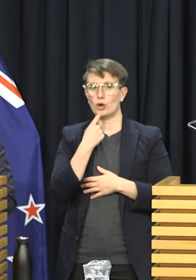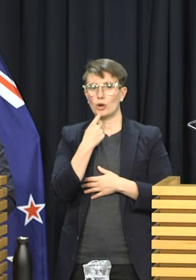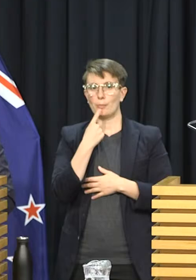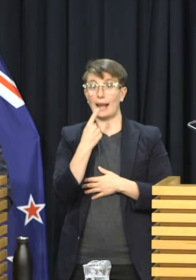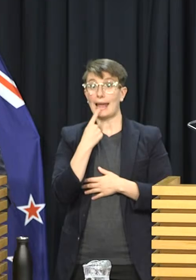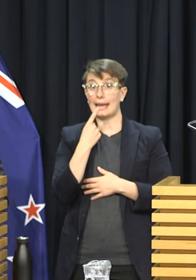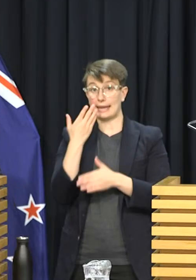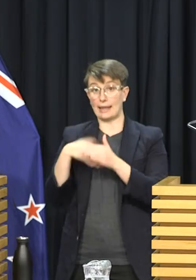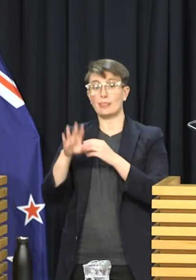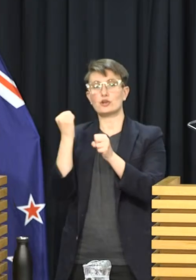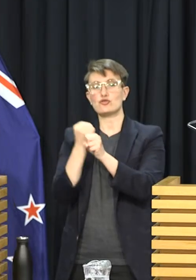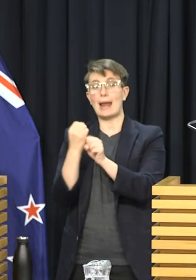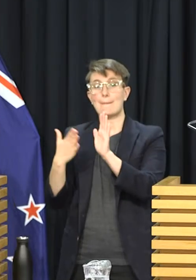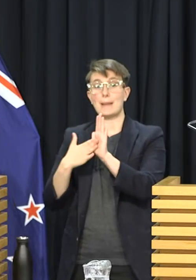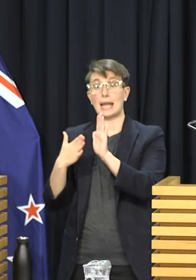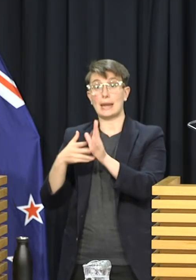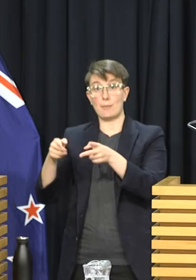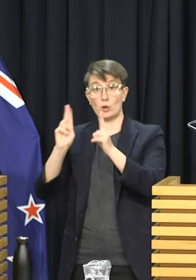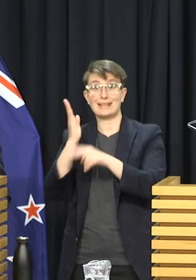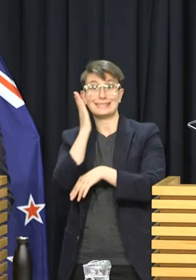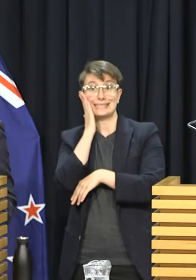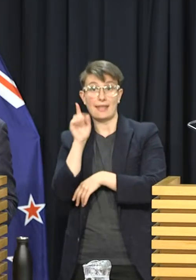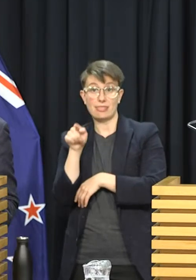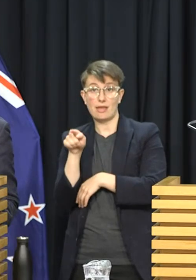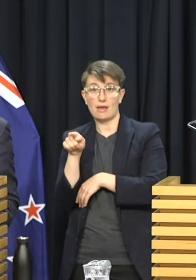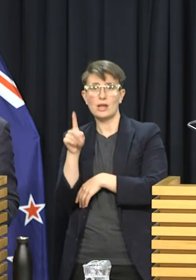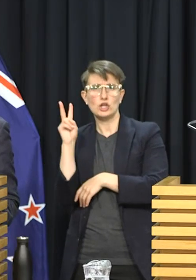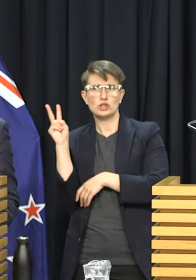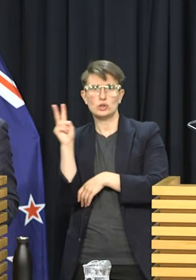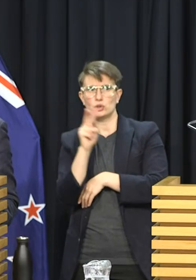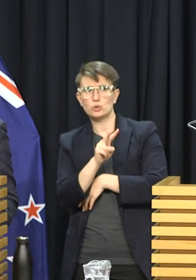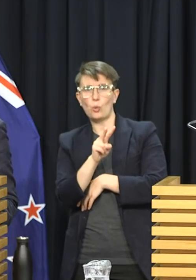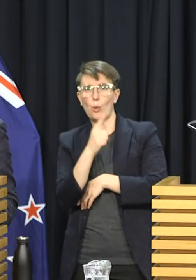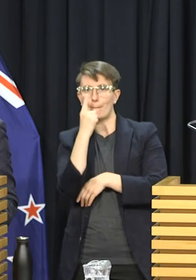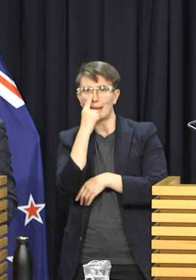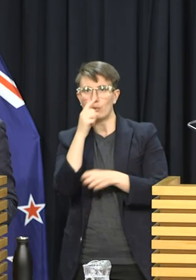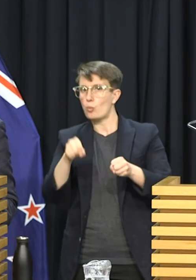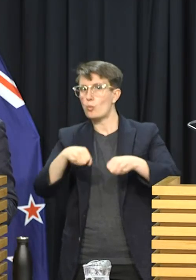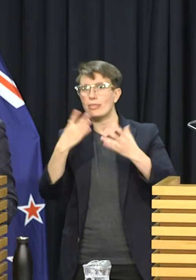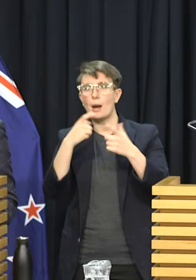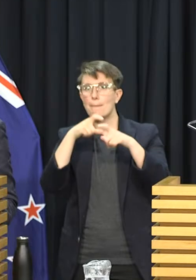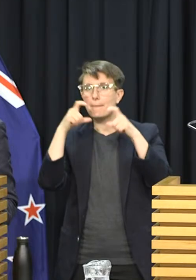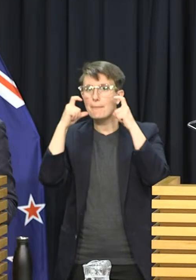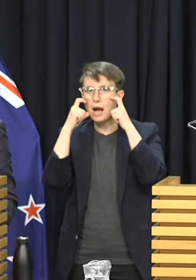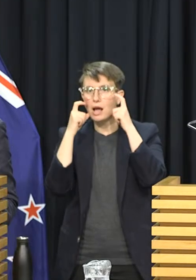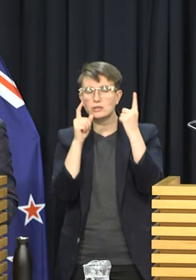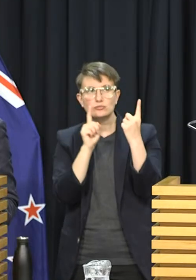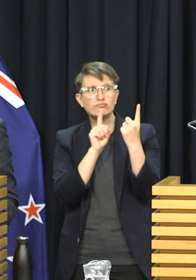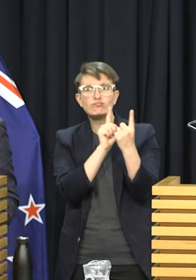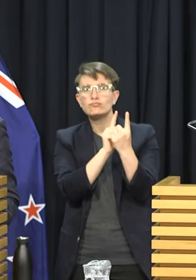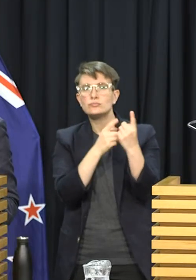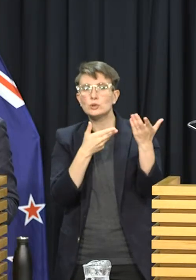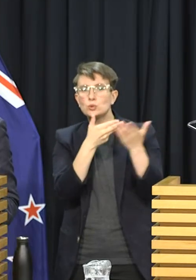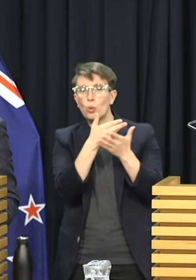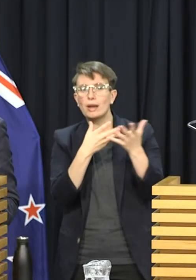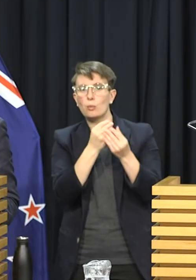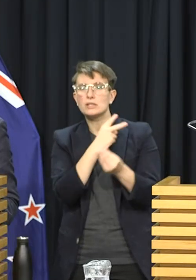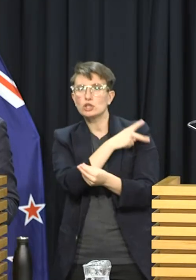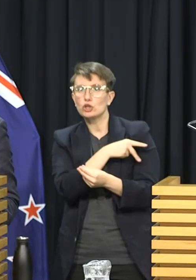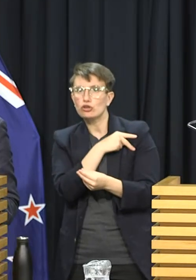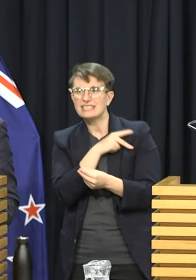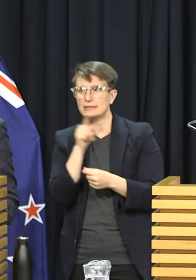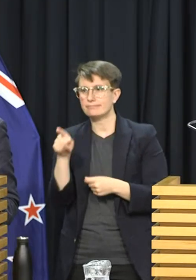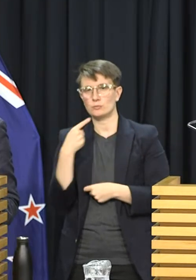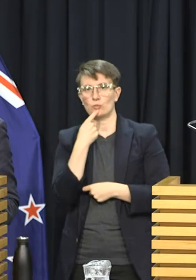to people without masks and in close proximity. Is that something that came up in I think you said the last review was in January, and is that... So